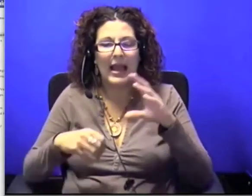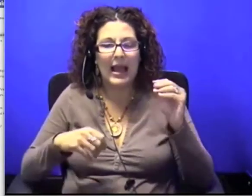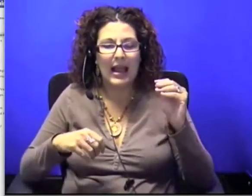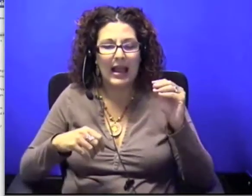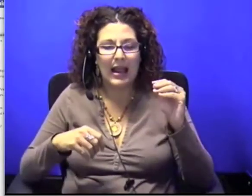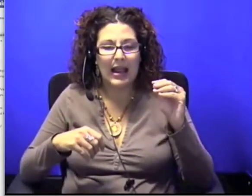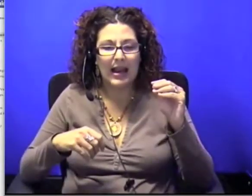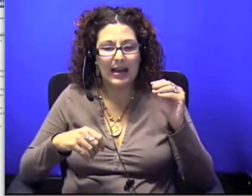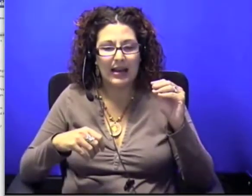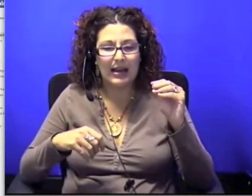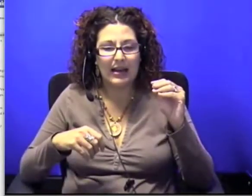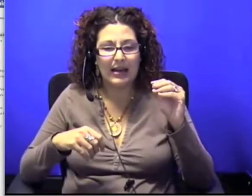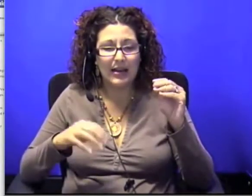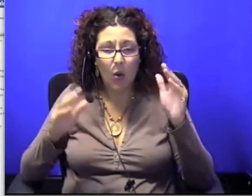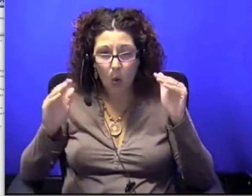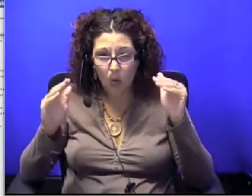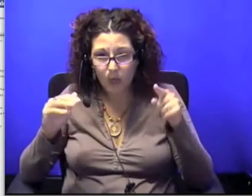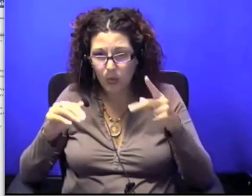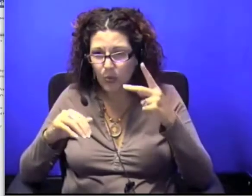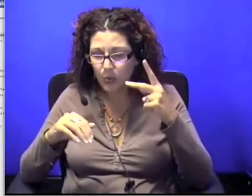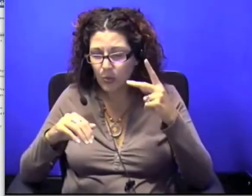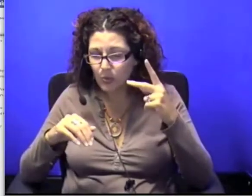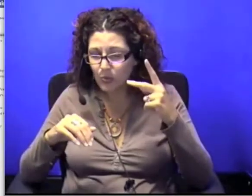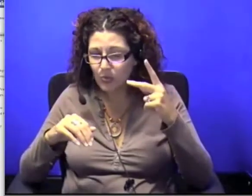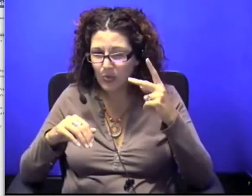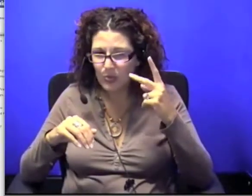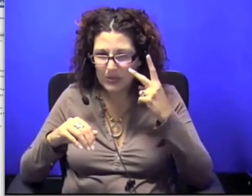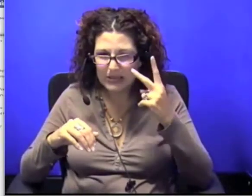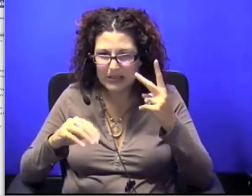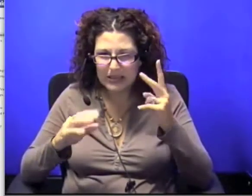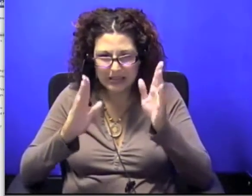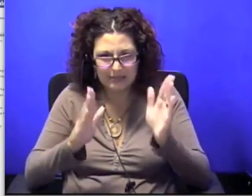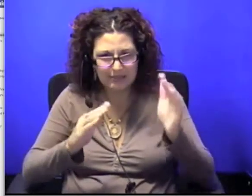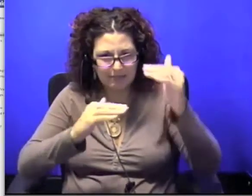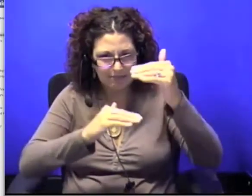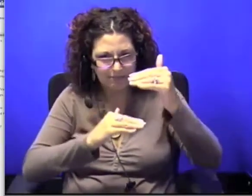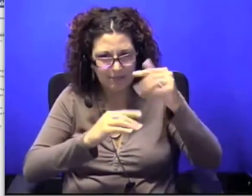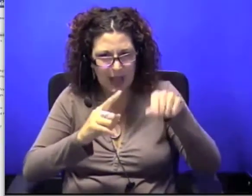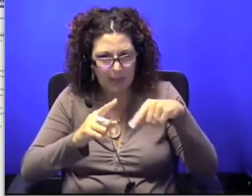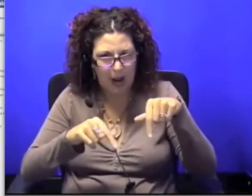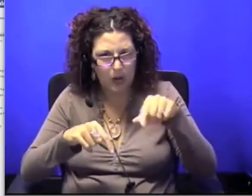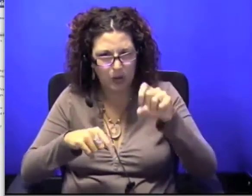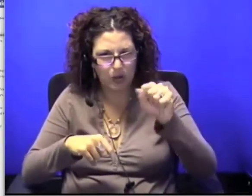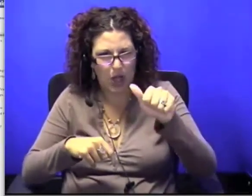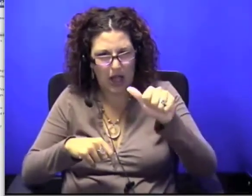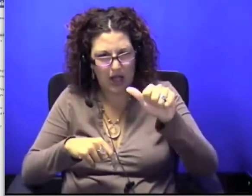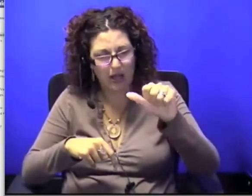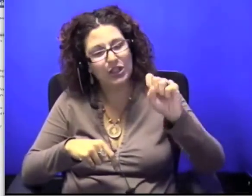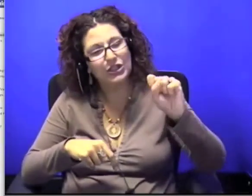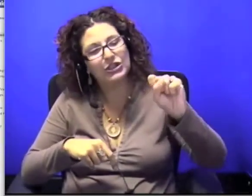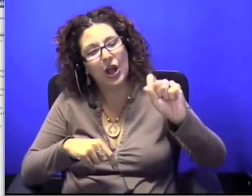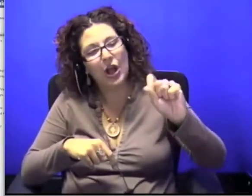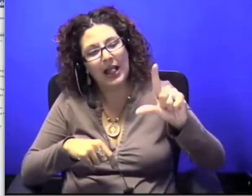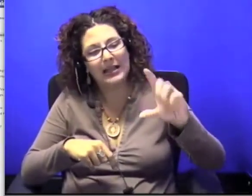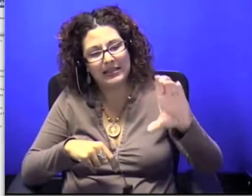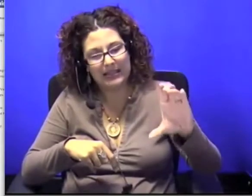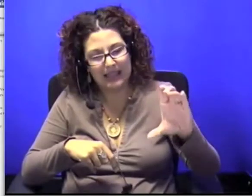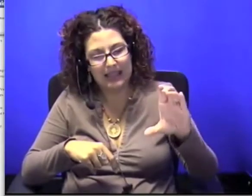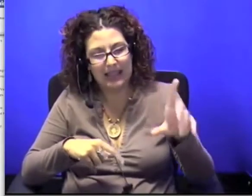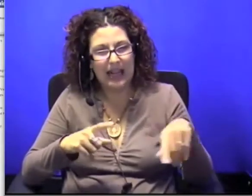ARIIX.com. And then hopefully you'll see a little window there about the Salt Lake event. If not, just search around there and you'll find it, and just